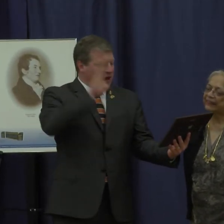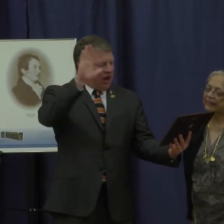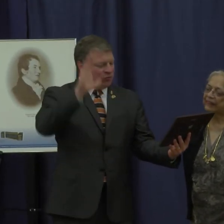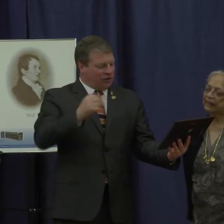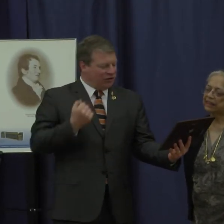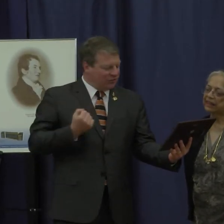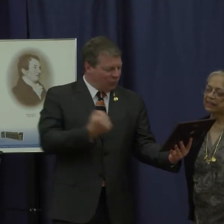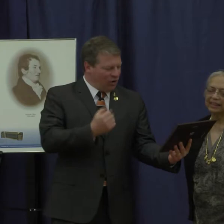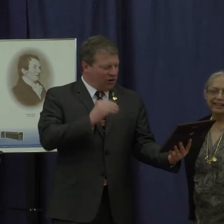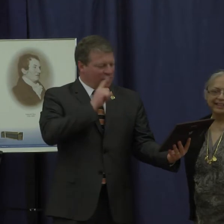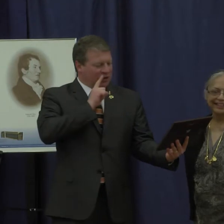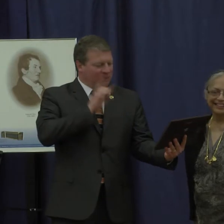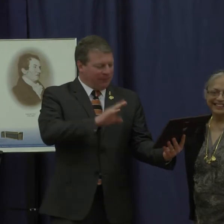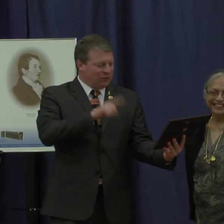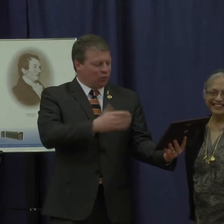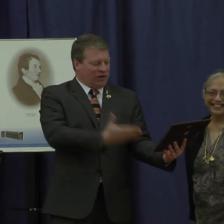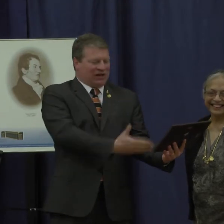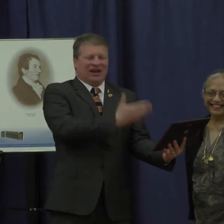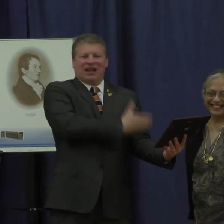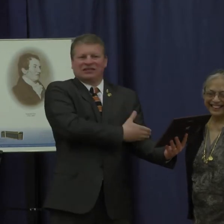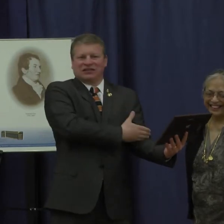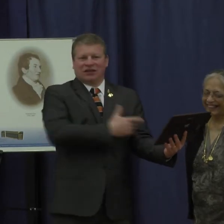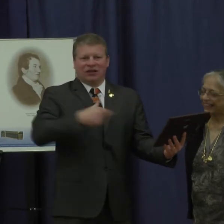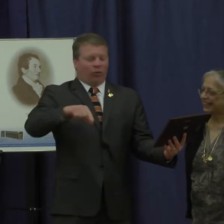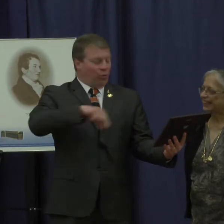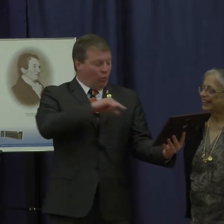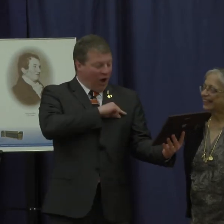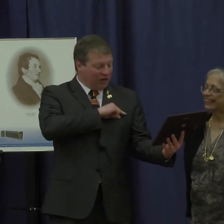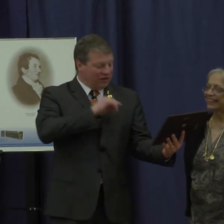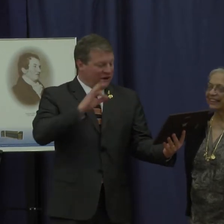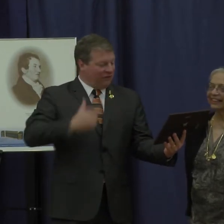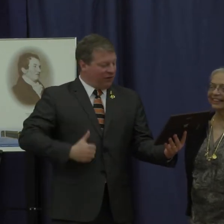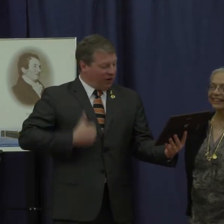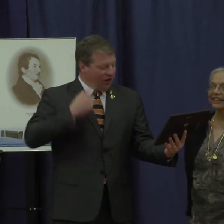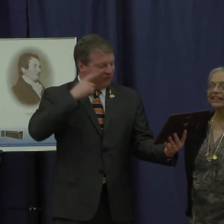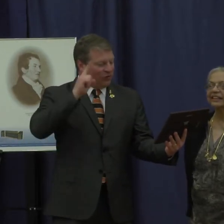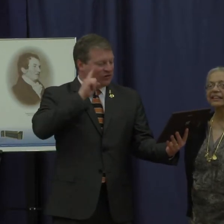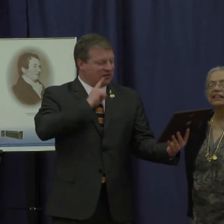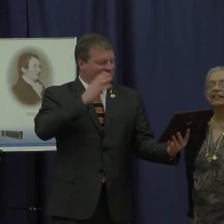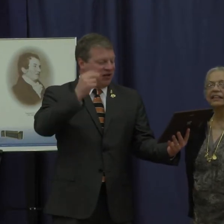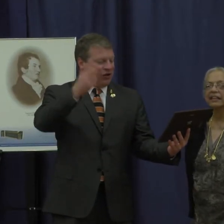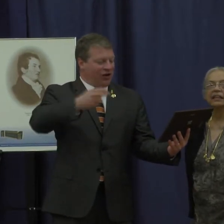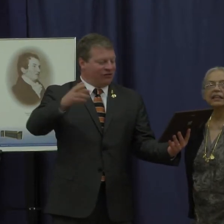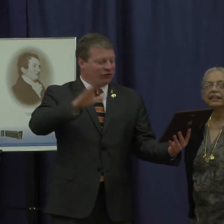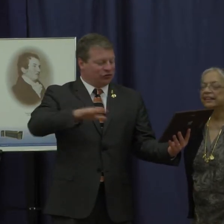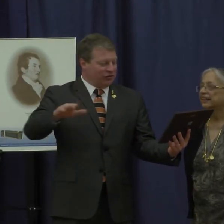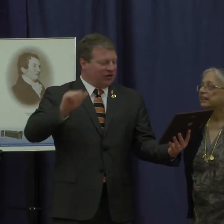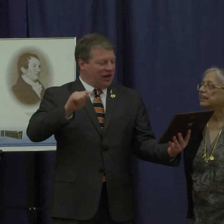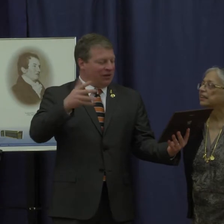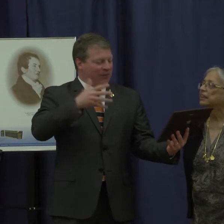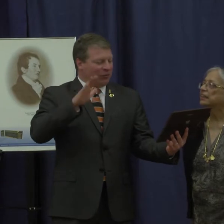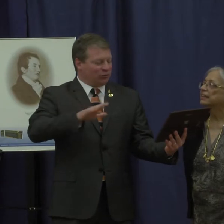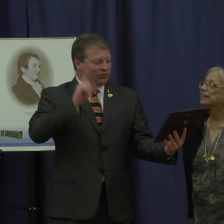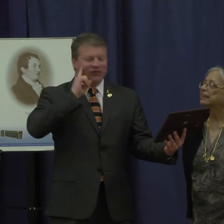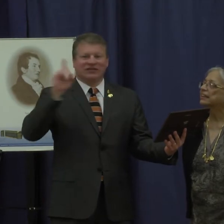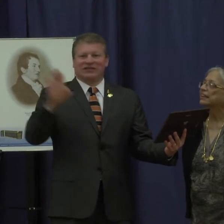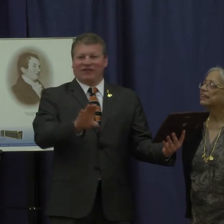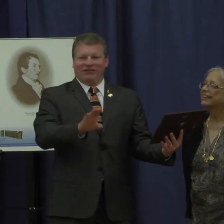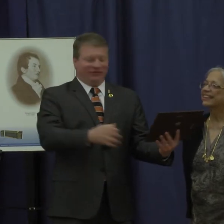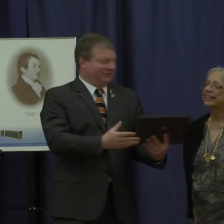recognition of her outstanding support and commitment to enhance the quality of life for deaf and hard of hearing children at the American School